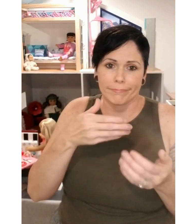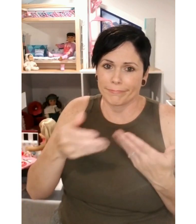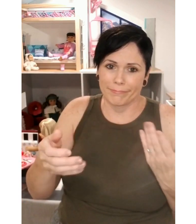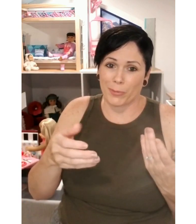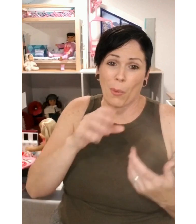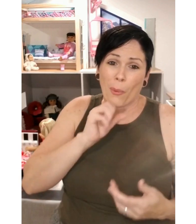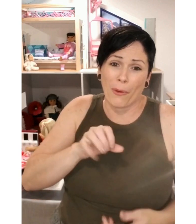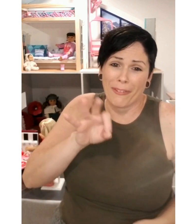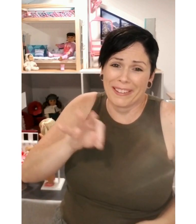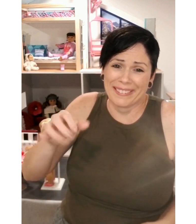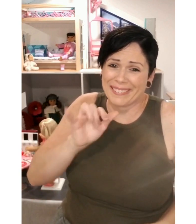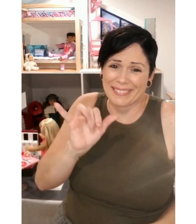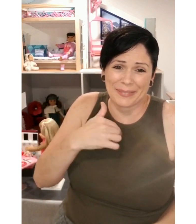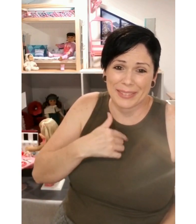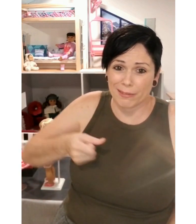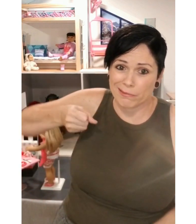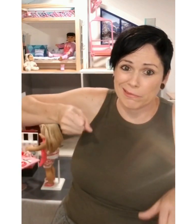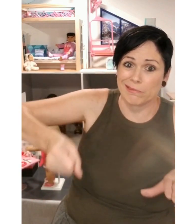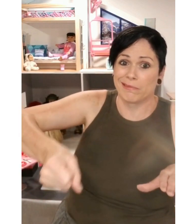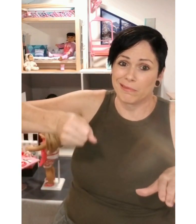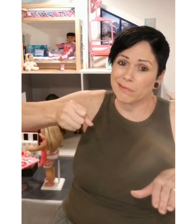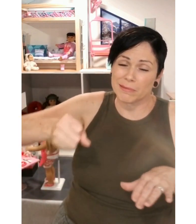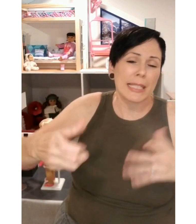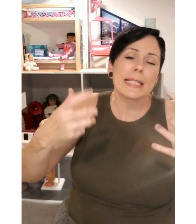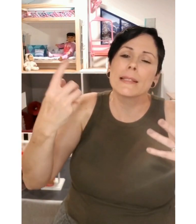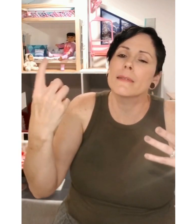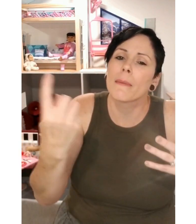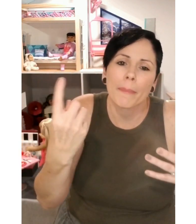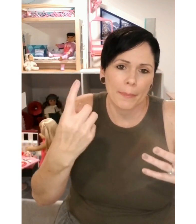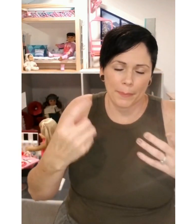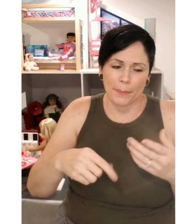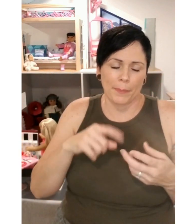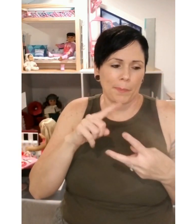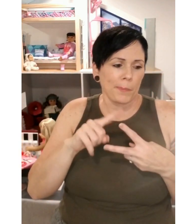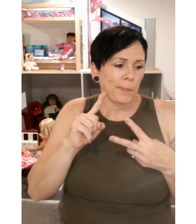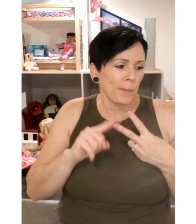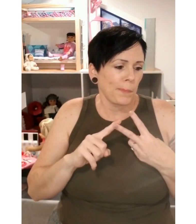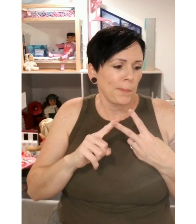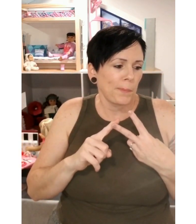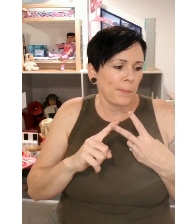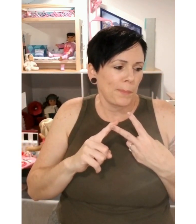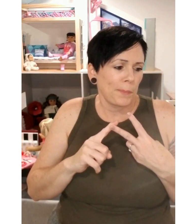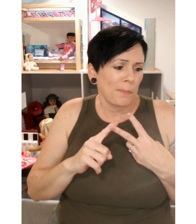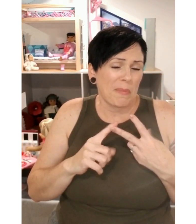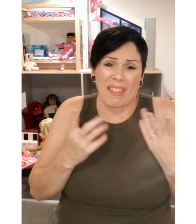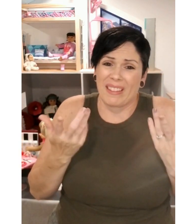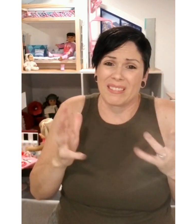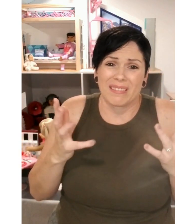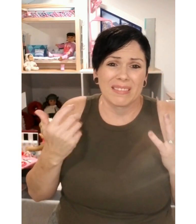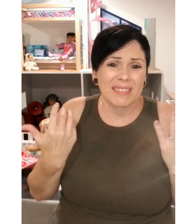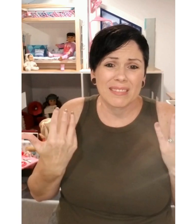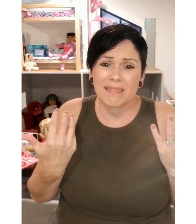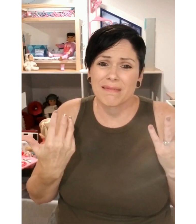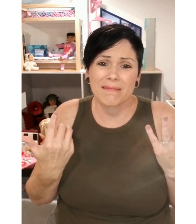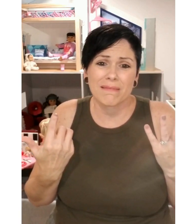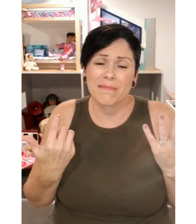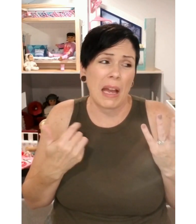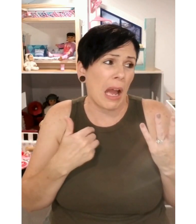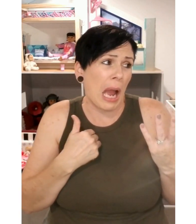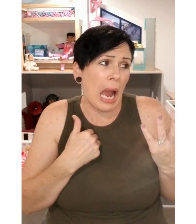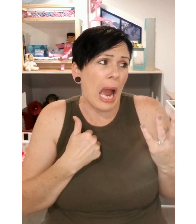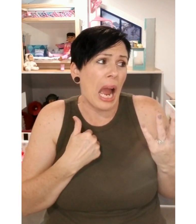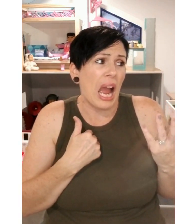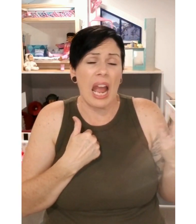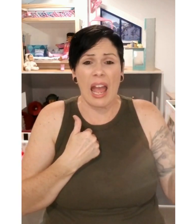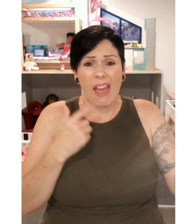like a manual saw, whatever. You need some kind of saw. And I'm really happy to just leave